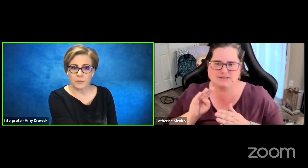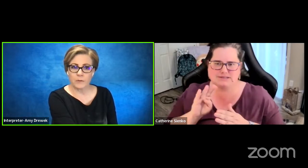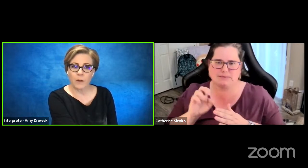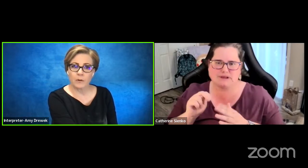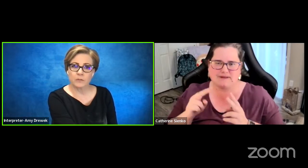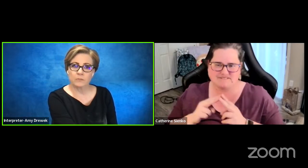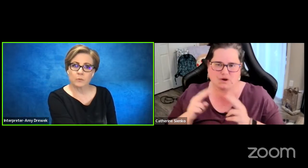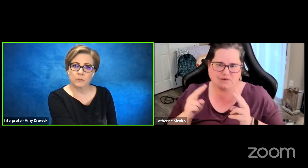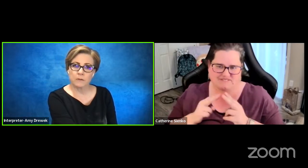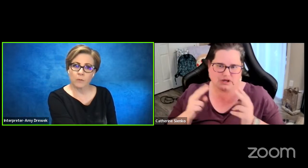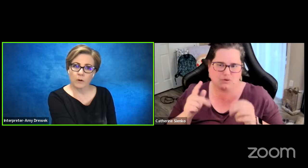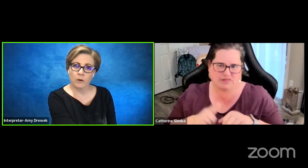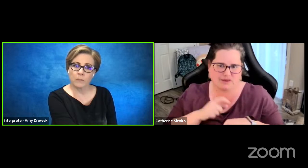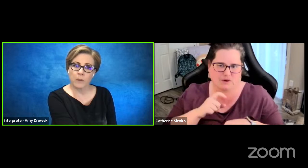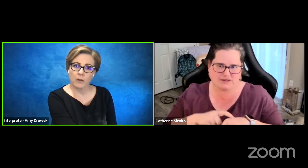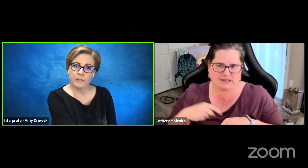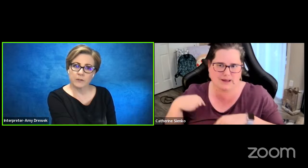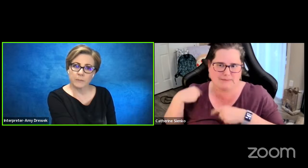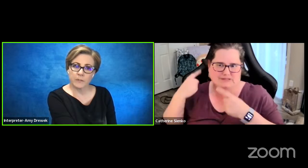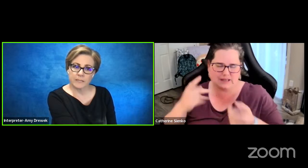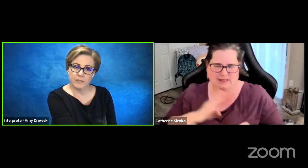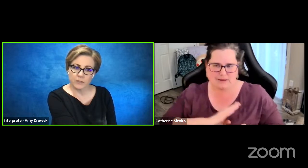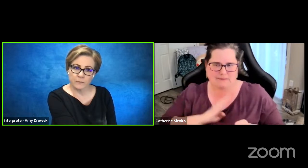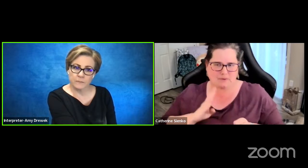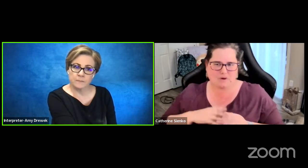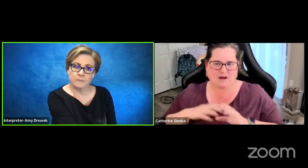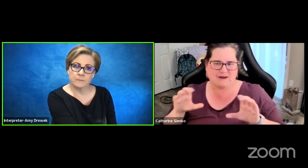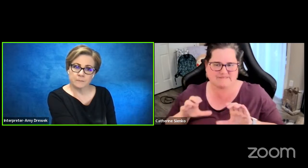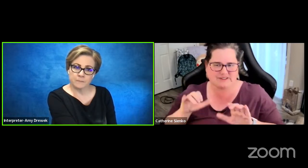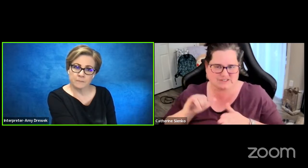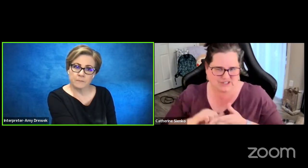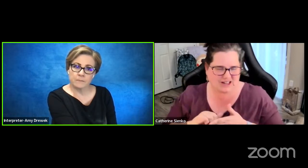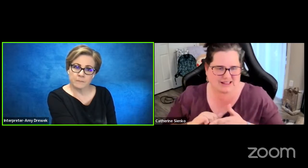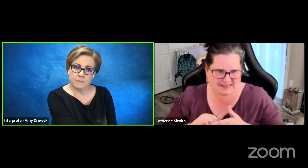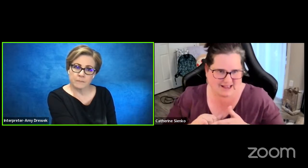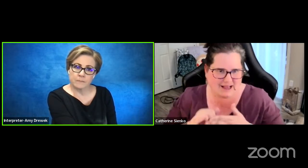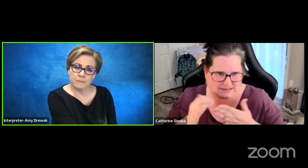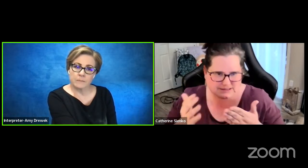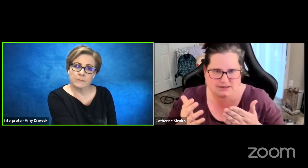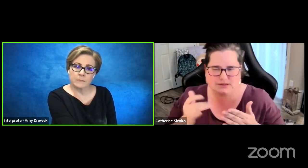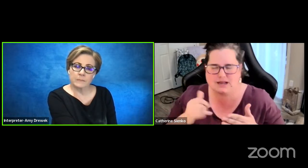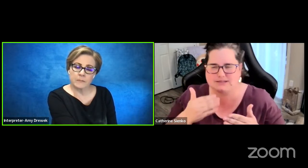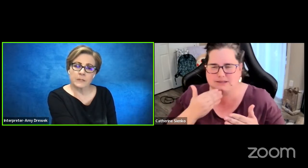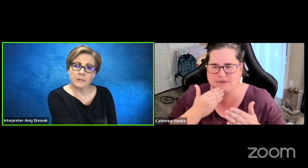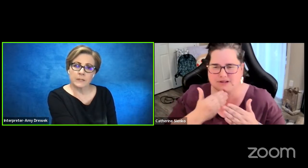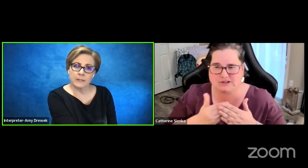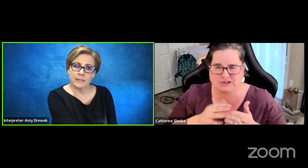and for helping me through the Robert's Rules of Order parliamentary procedure.